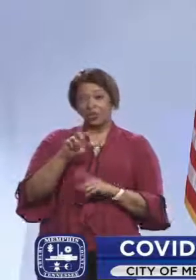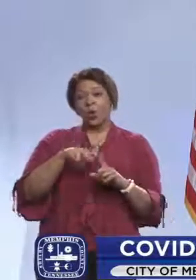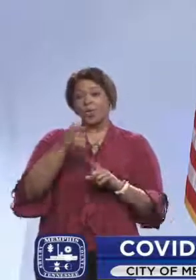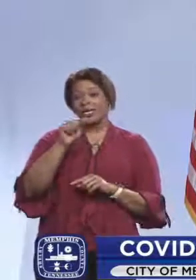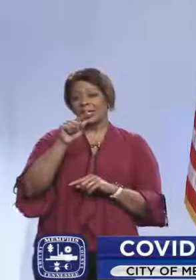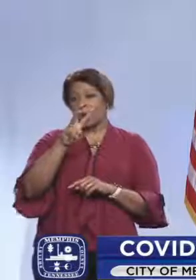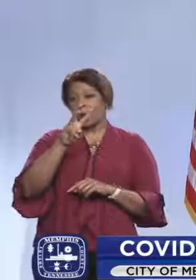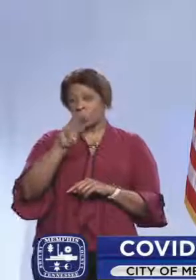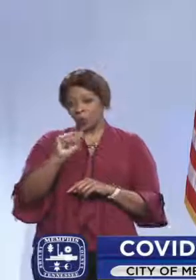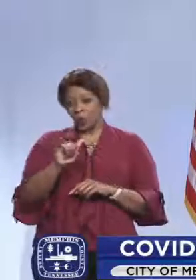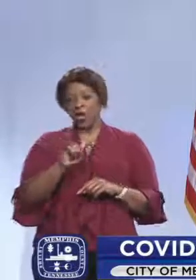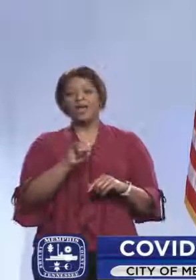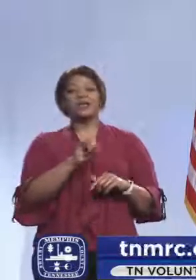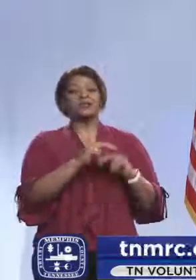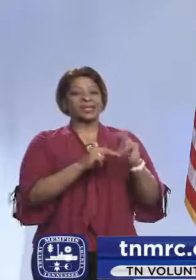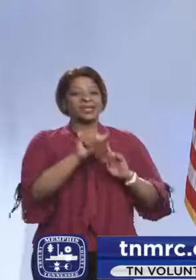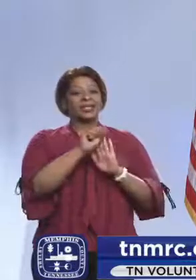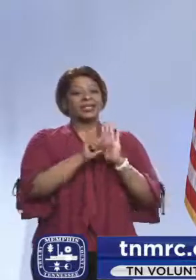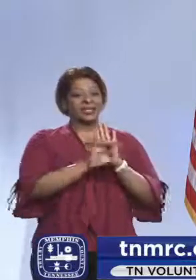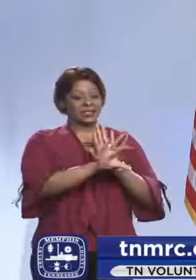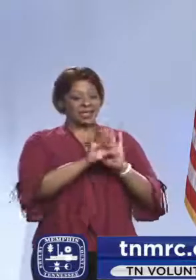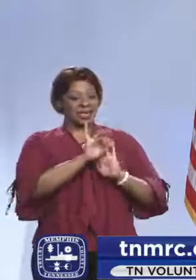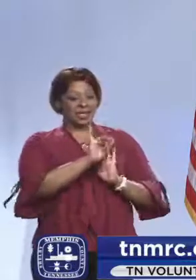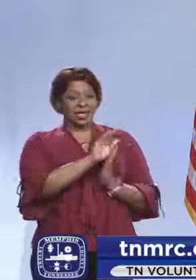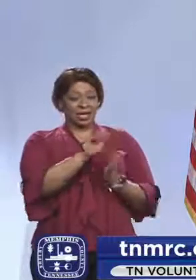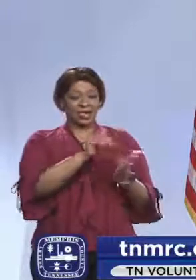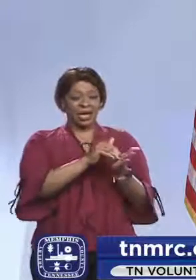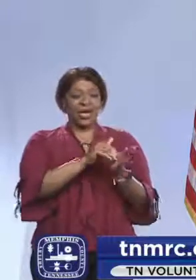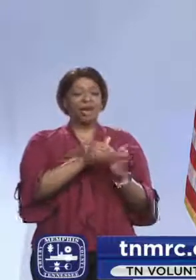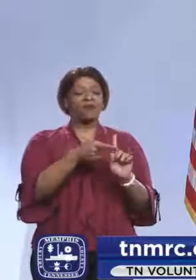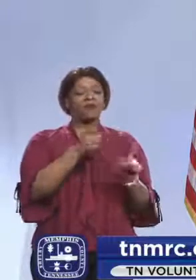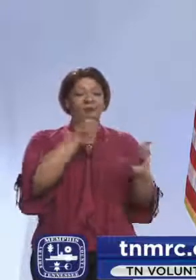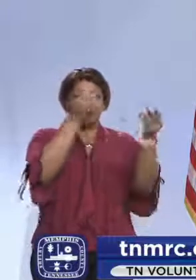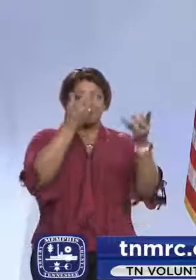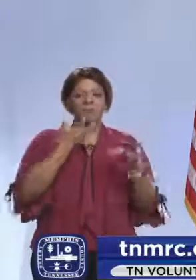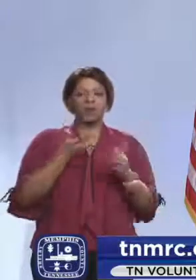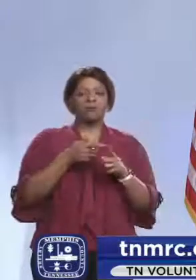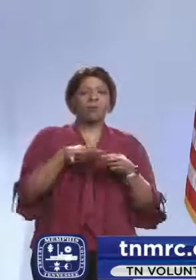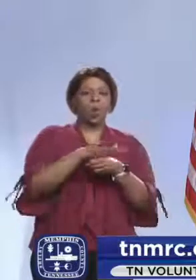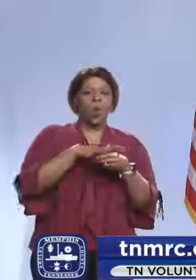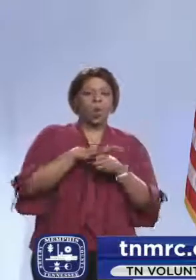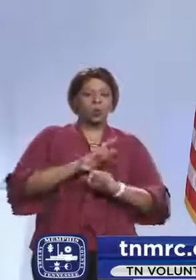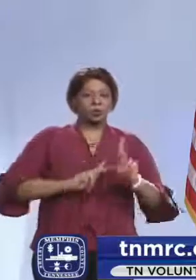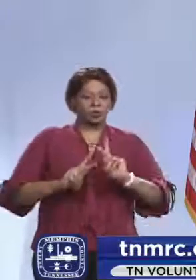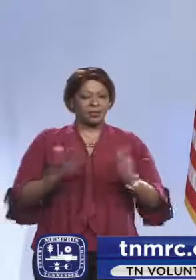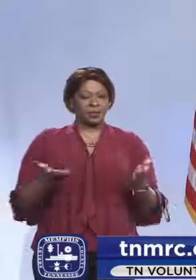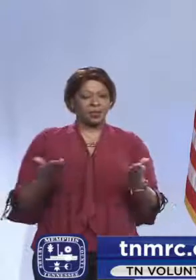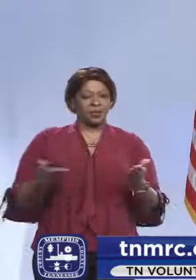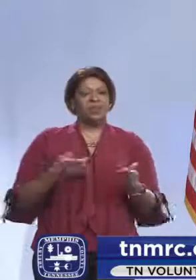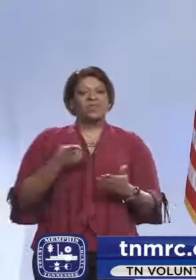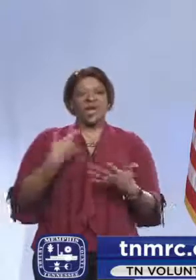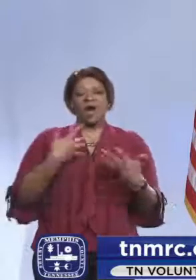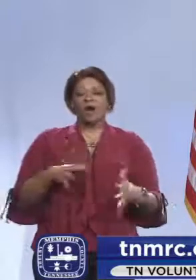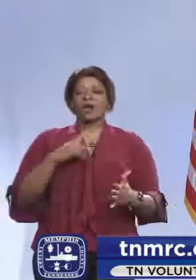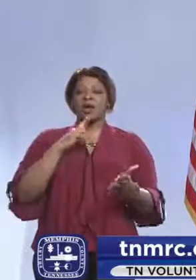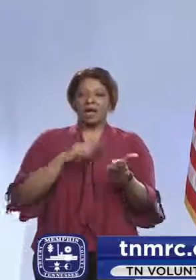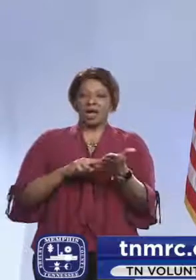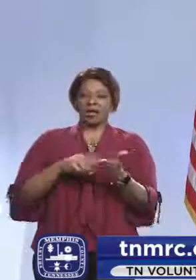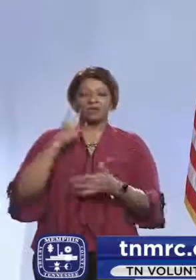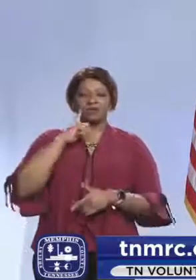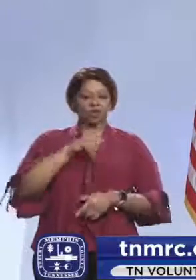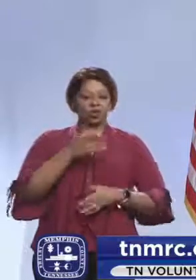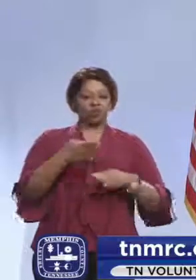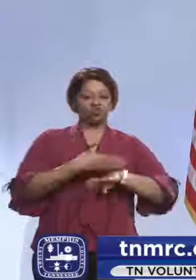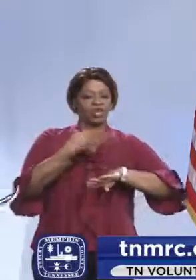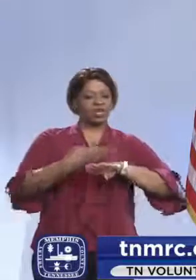the state selected that site with input from the locals here. They have contracted for it to be